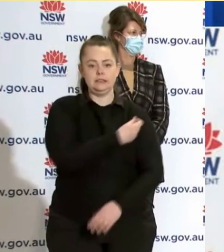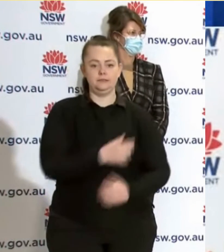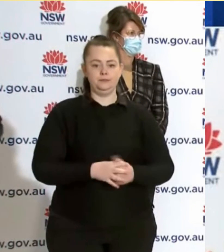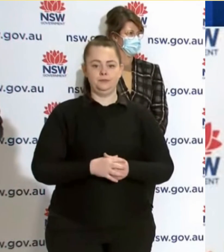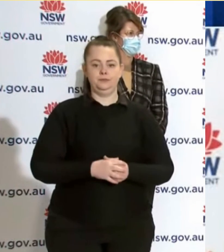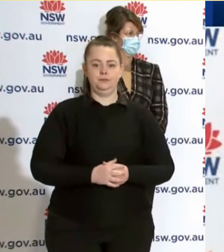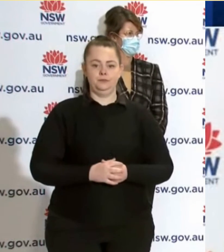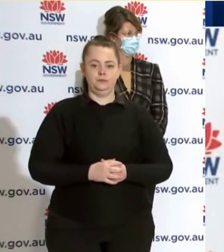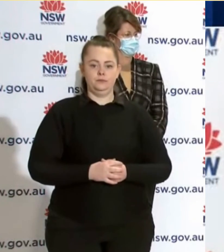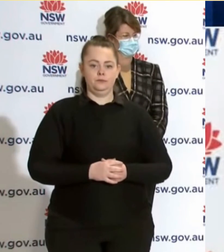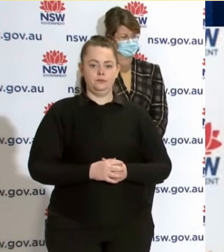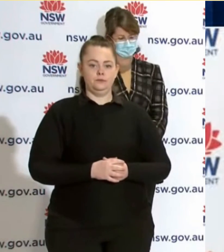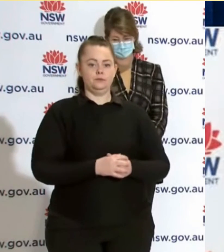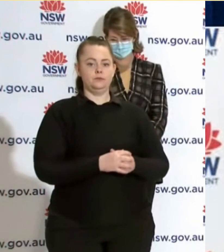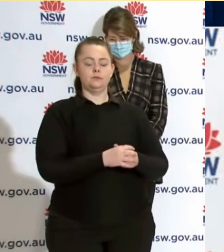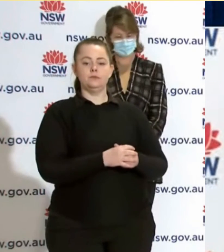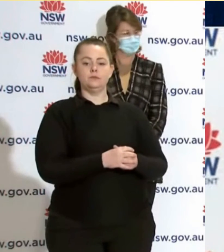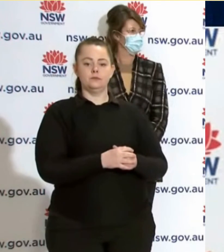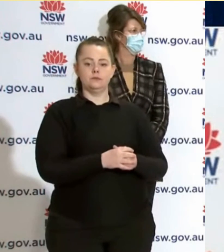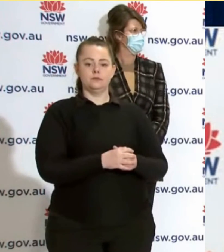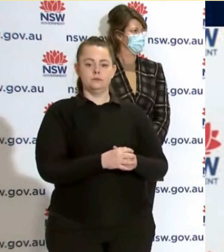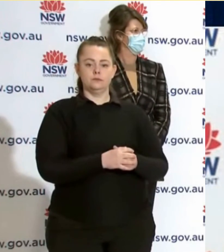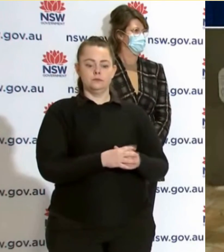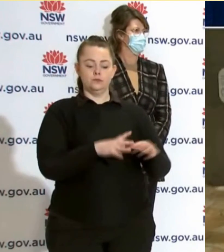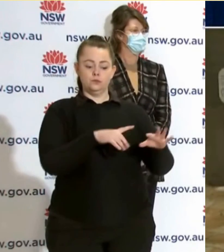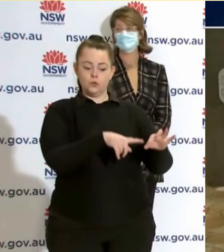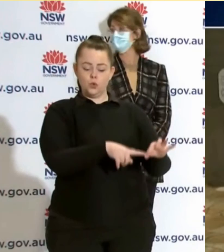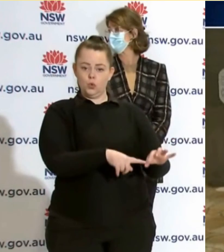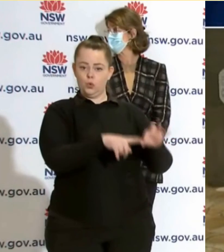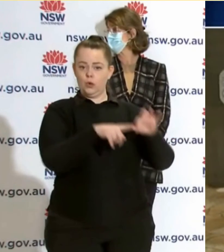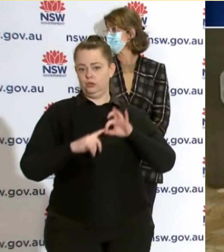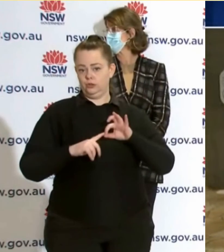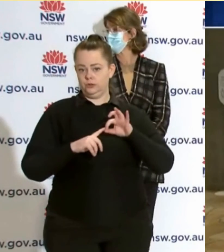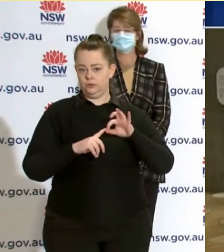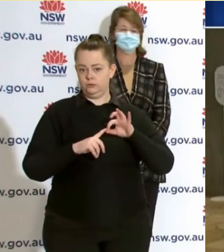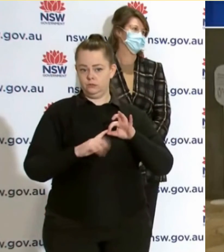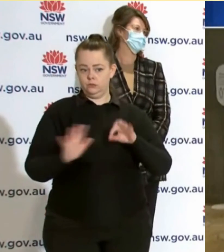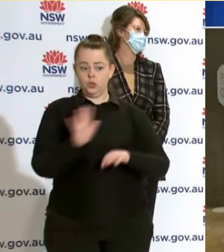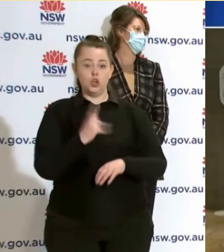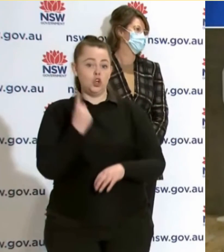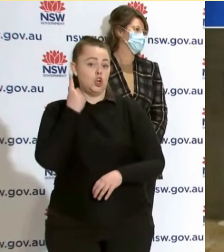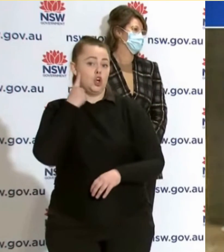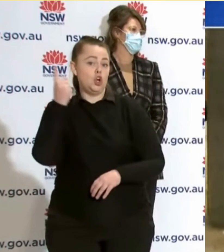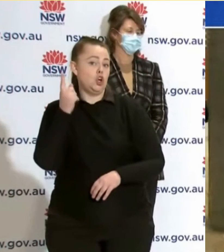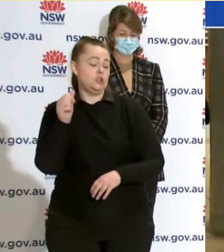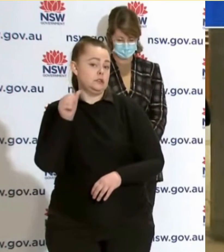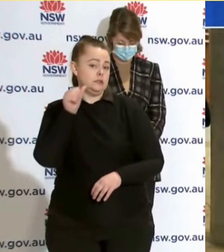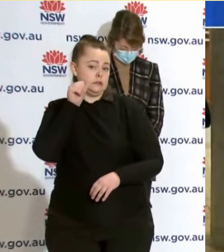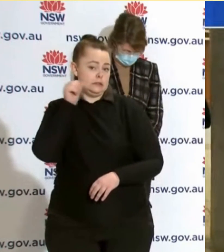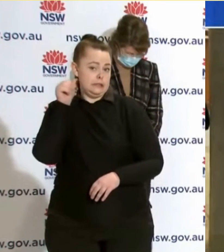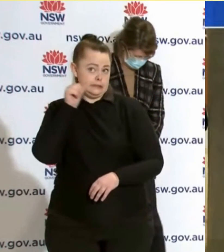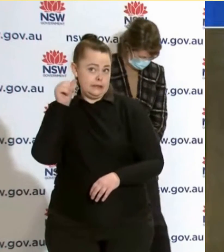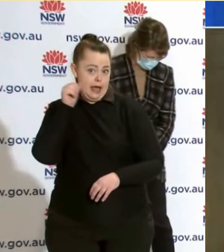Dr. Chant, we heard an estimate. Sorry, last question. We heard an estimate yesterday that there will be almost 1,000 contact tracers in New South